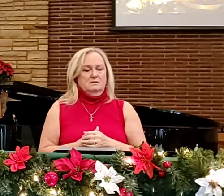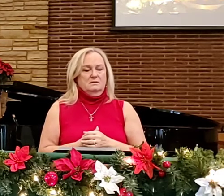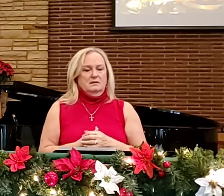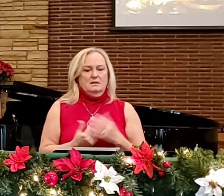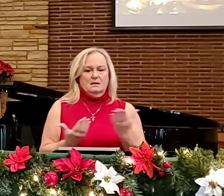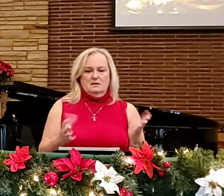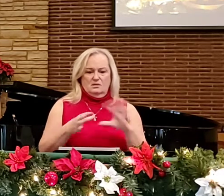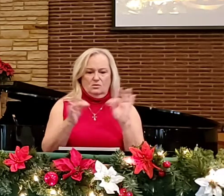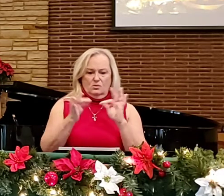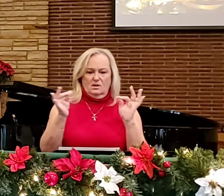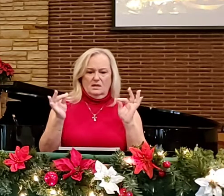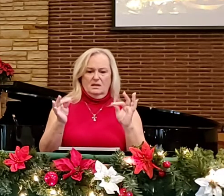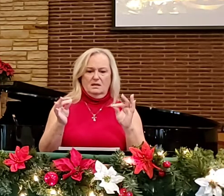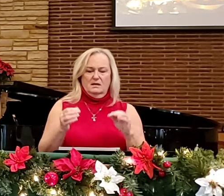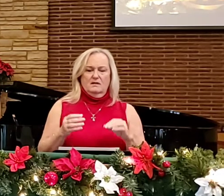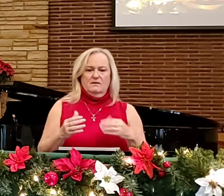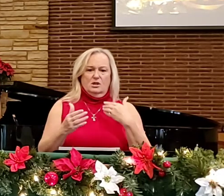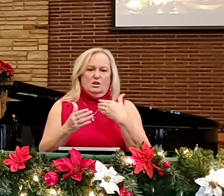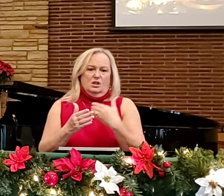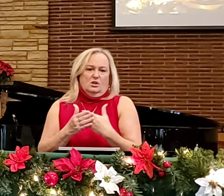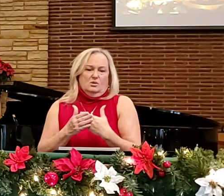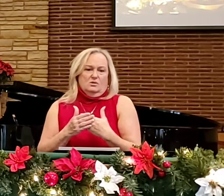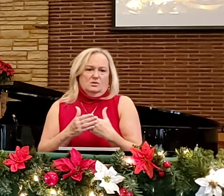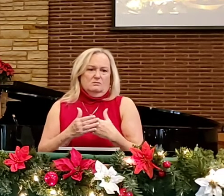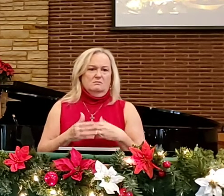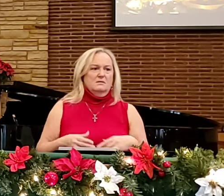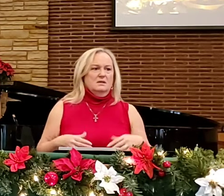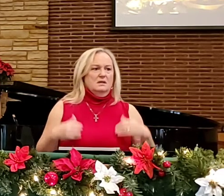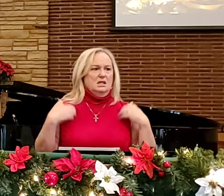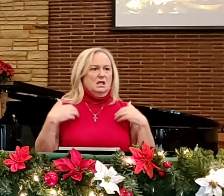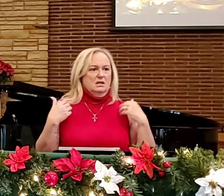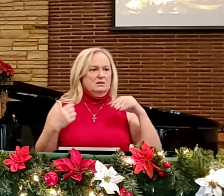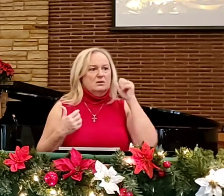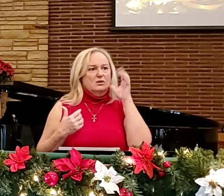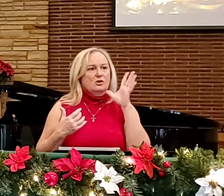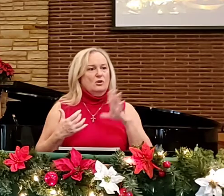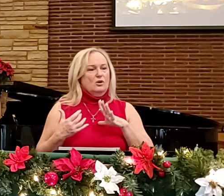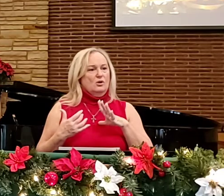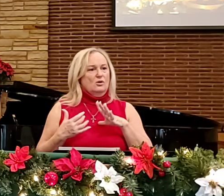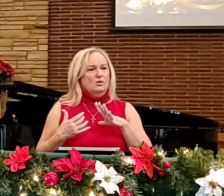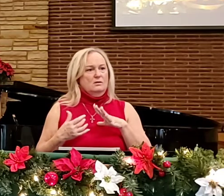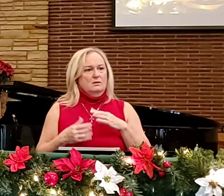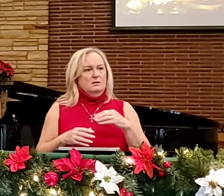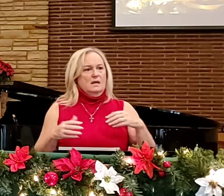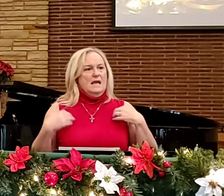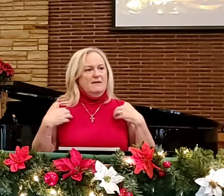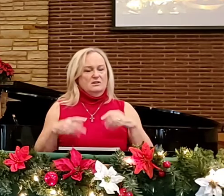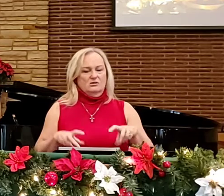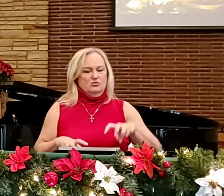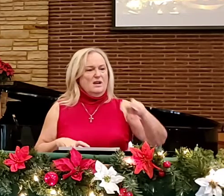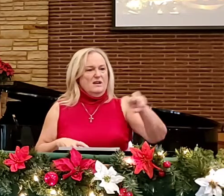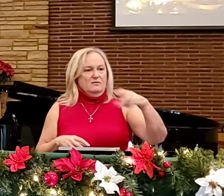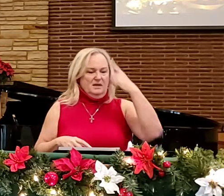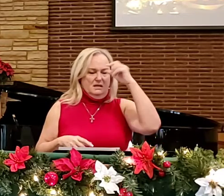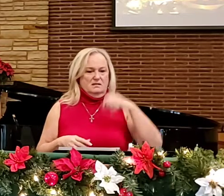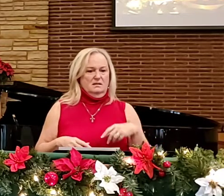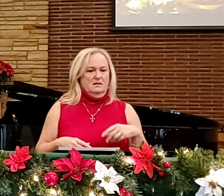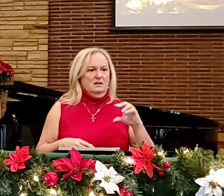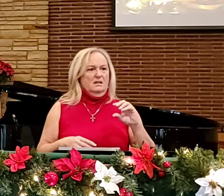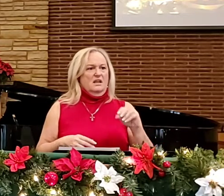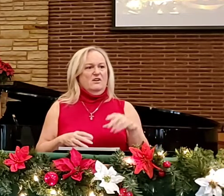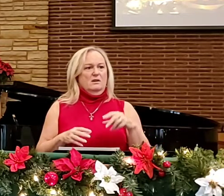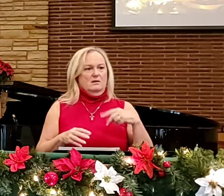And this story of a near-term teenager having to travel because of a government